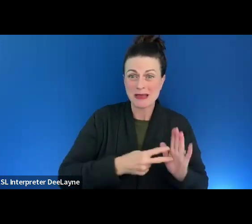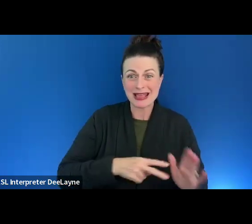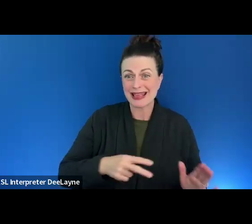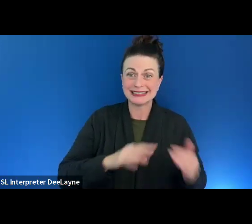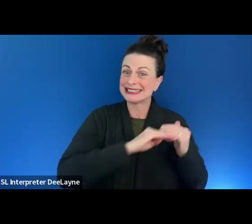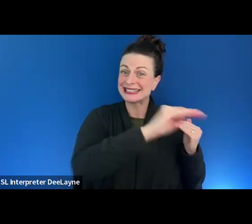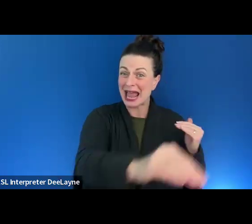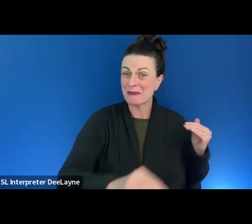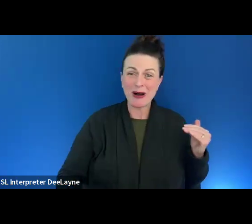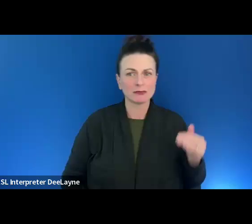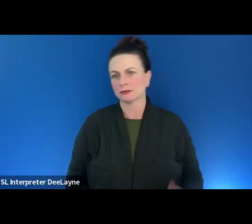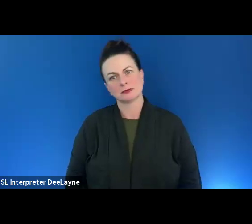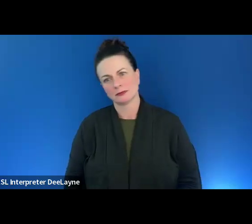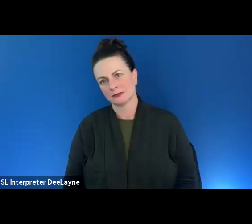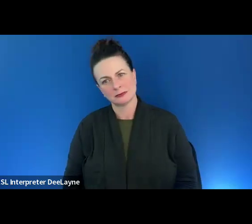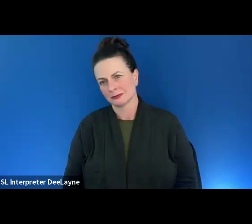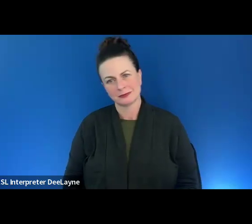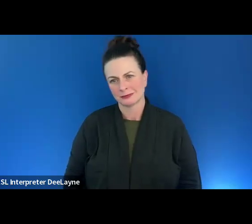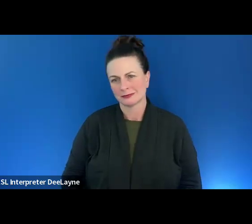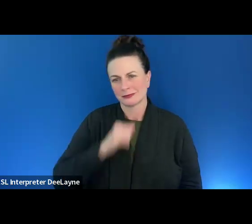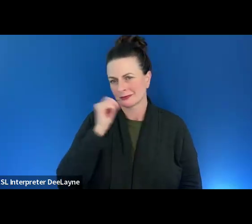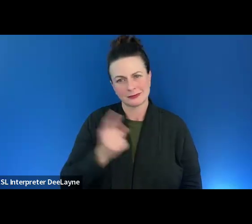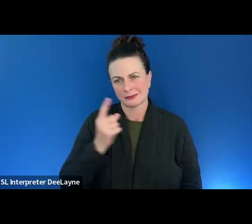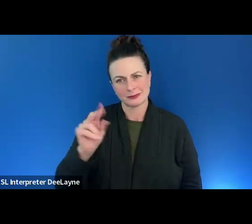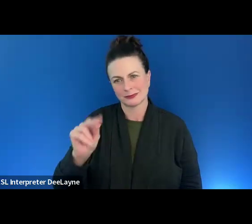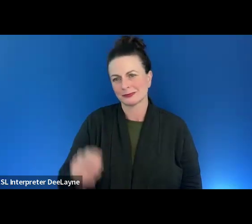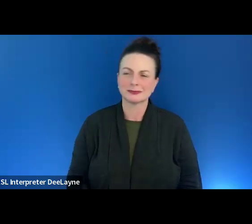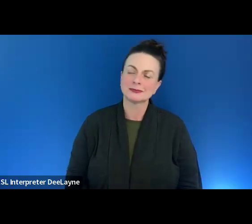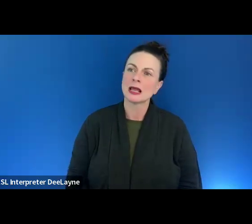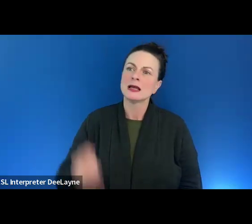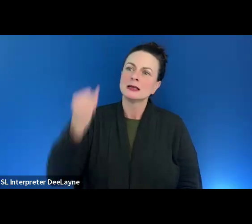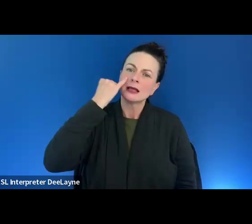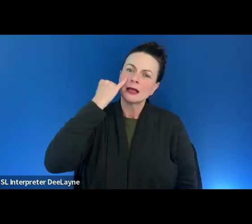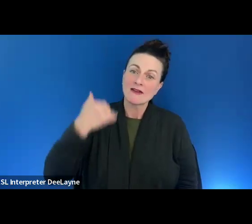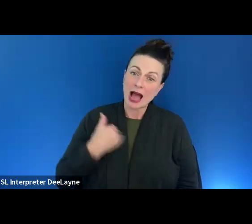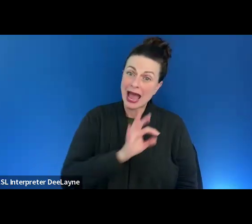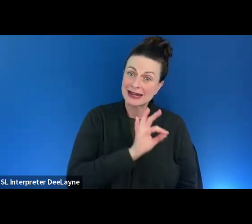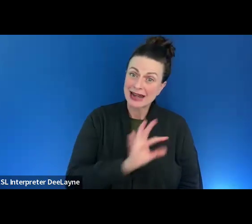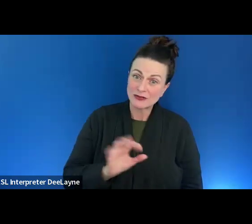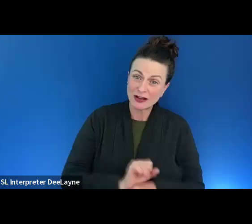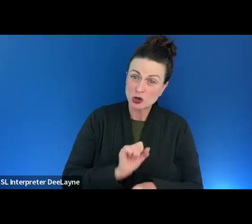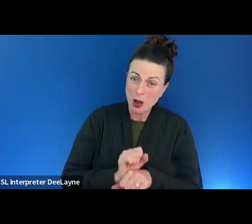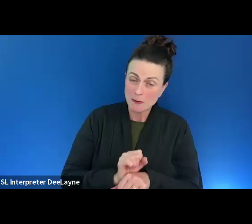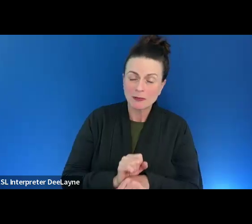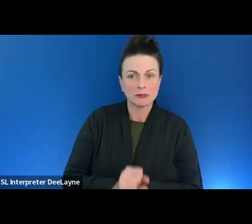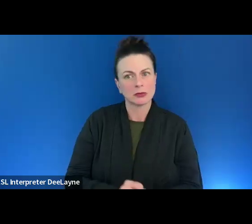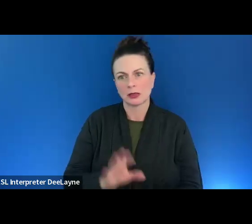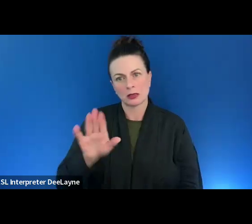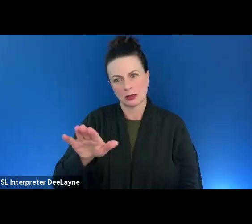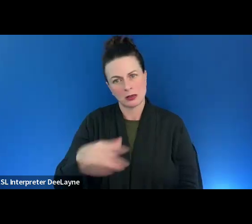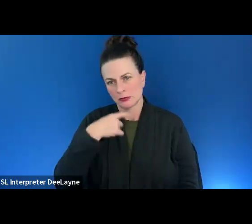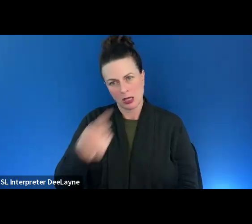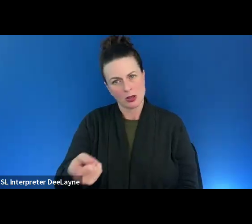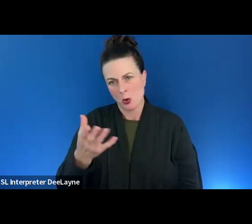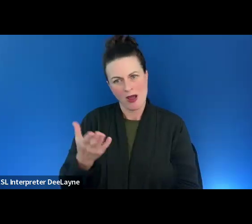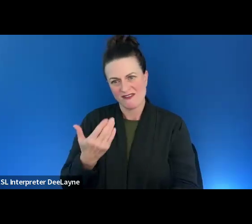more stable for that person versus entrepreneurship. If I was to have a 9 to 5 job, I know for a 1,000%